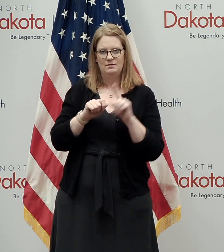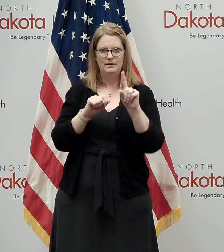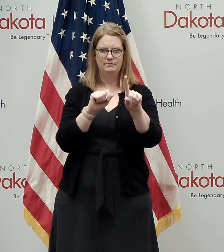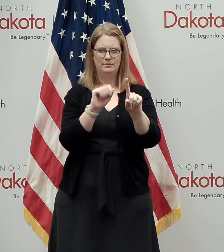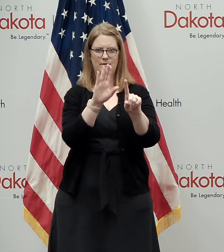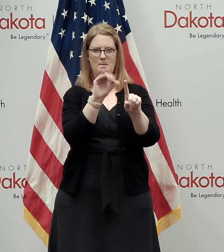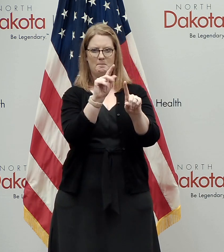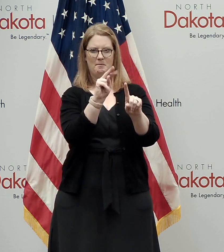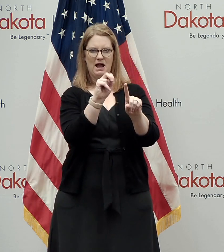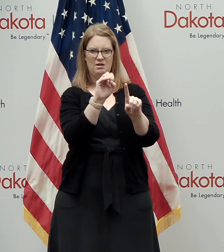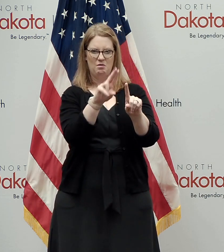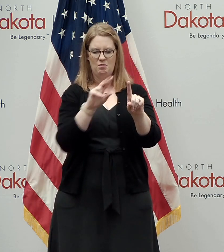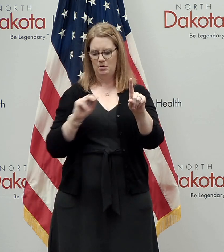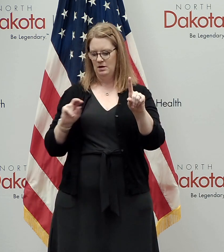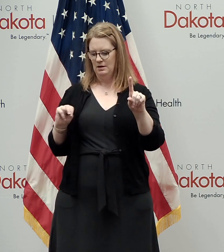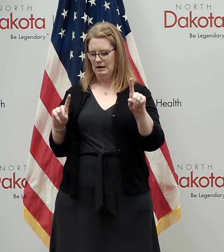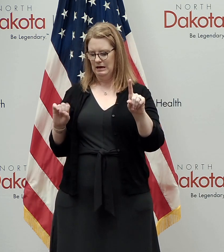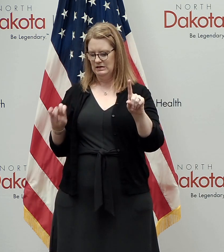know, to NDSU.